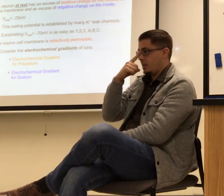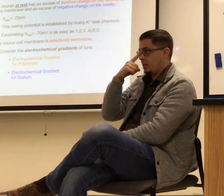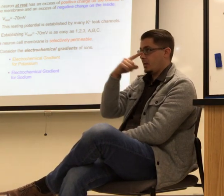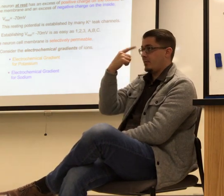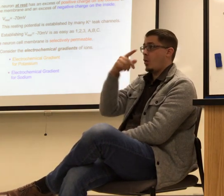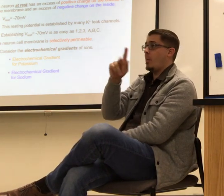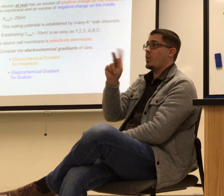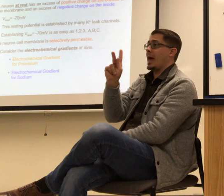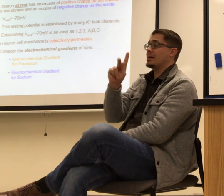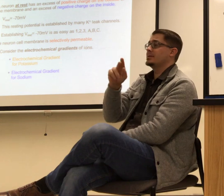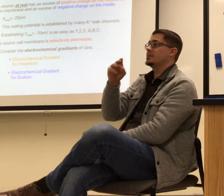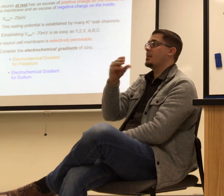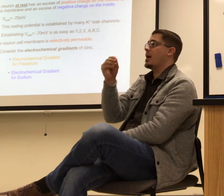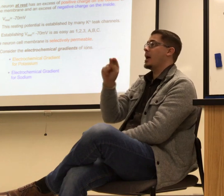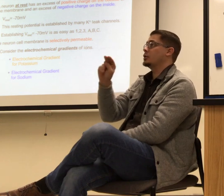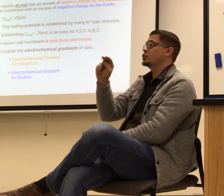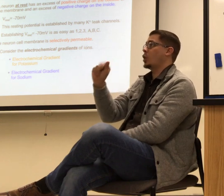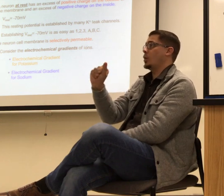sodium,